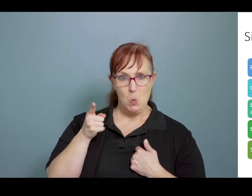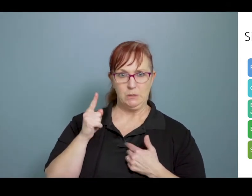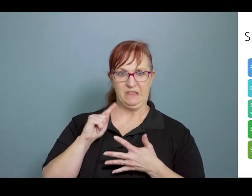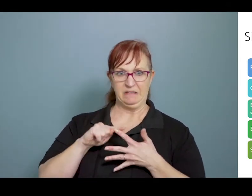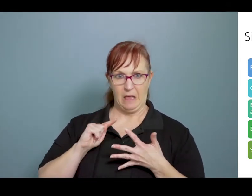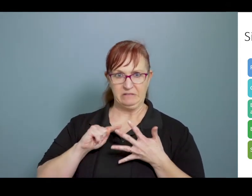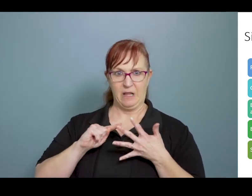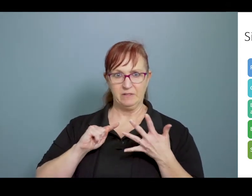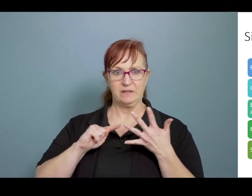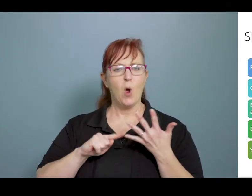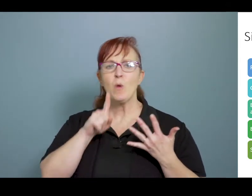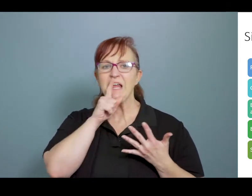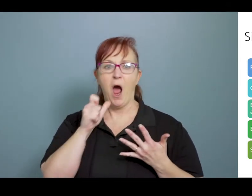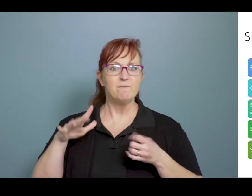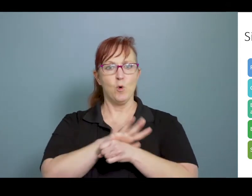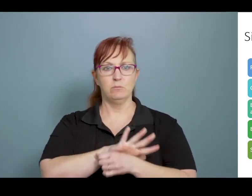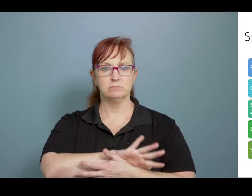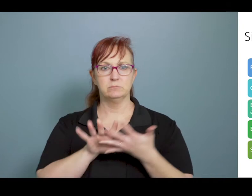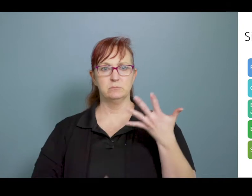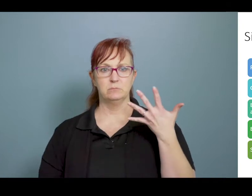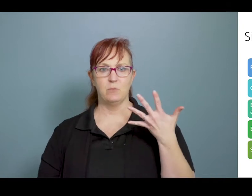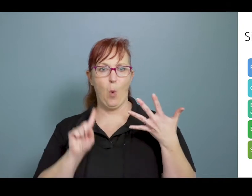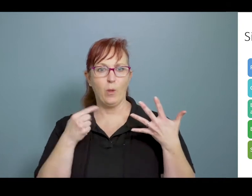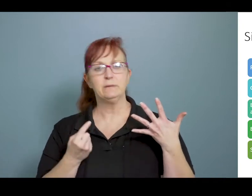certainly not an exhaustive list.